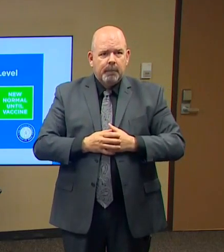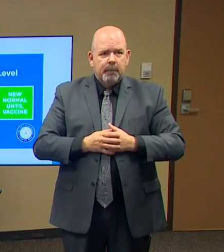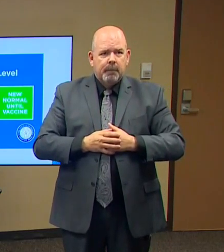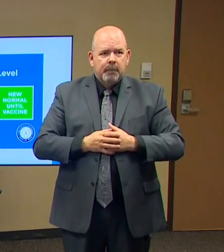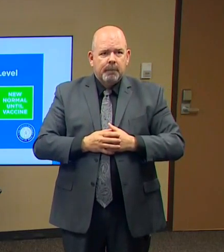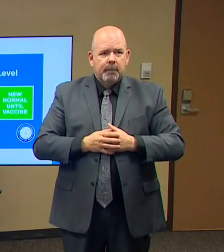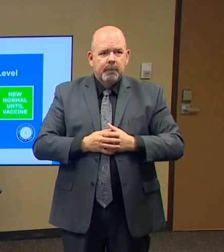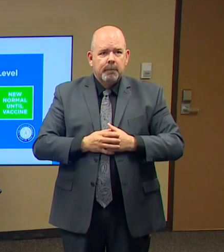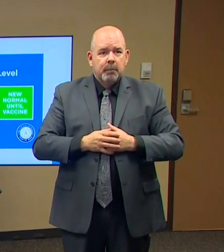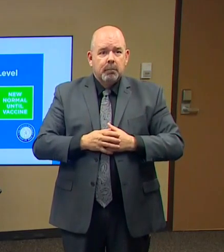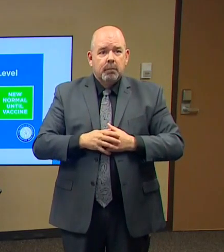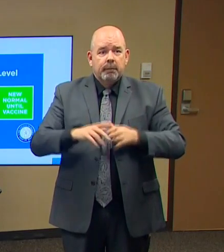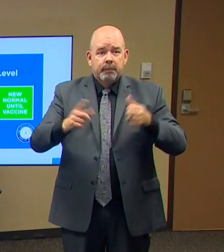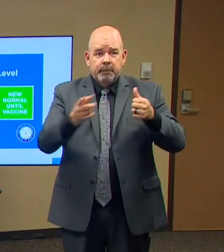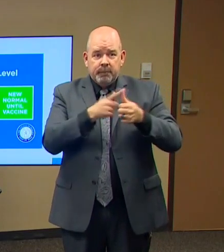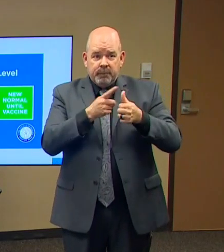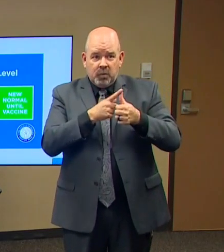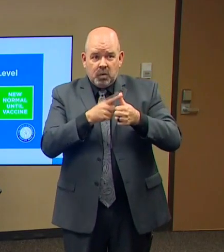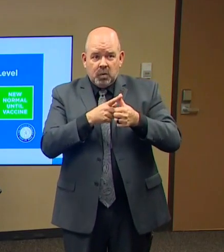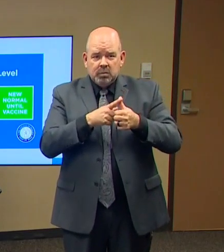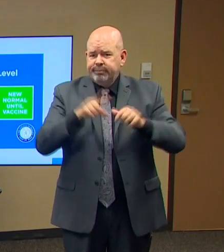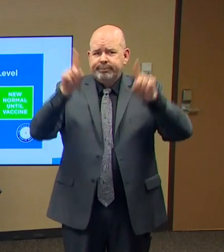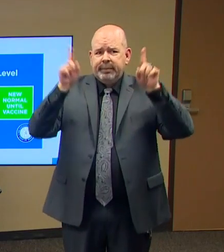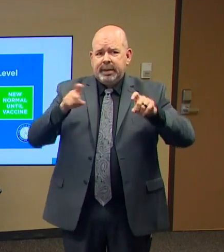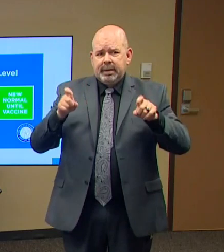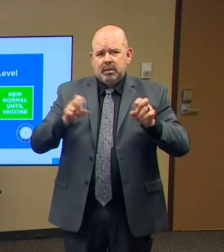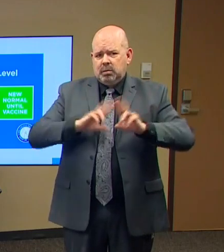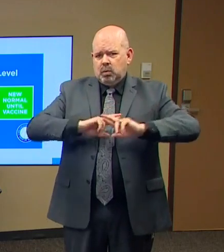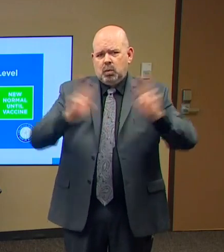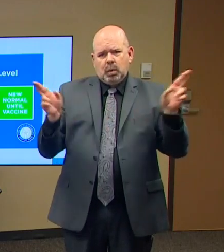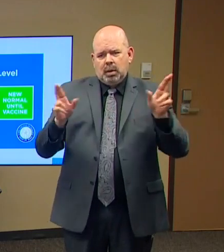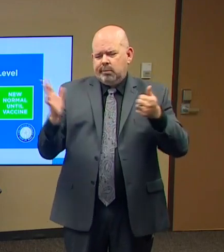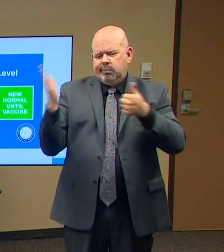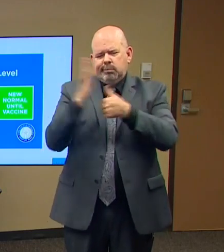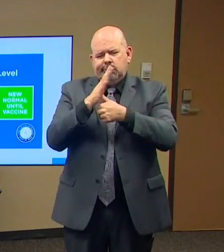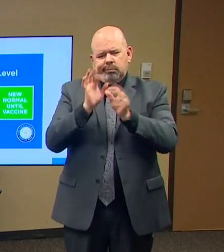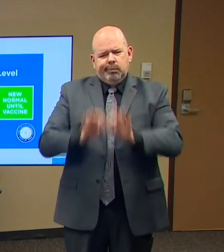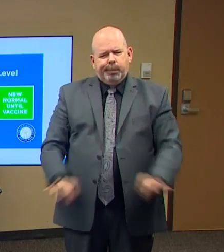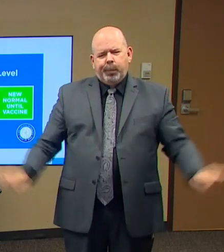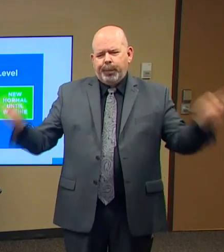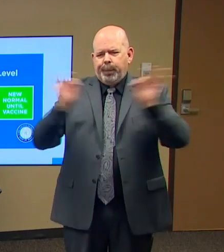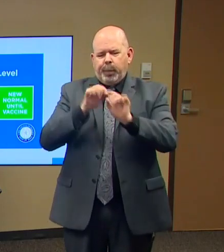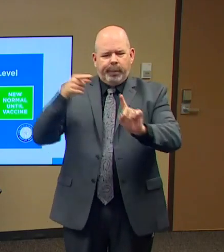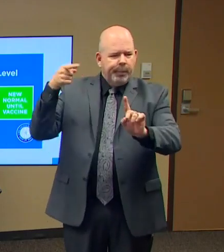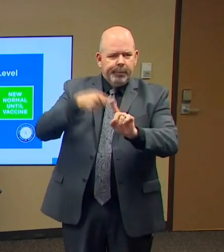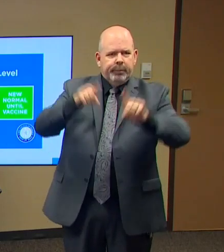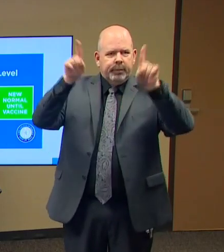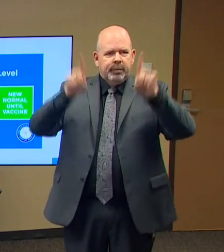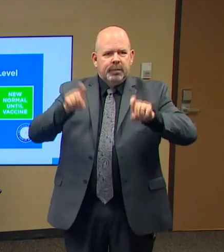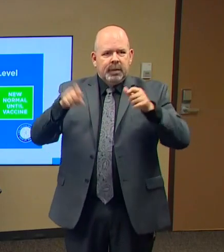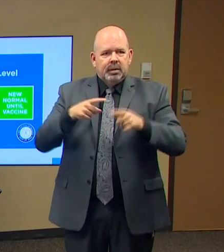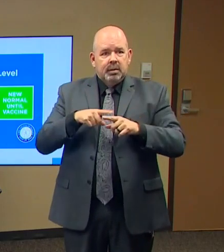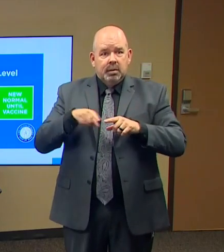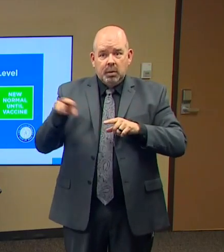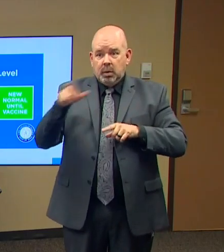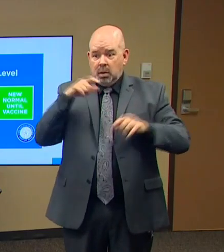the availability of that for the persons who've been protesting is available because again we're.